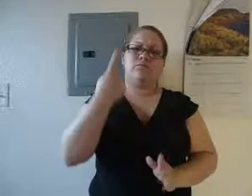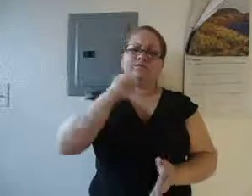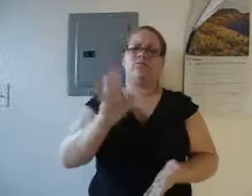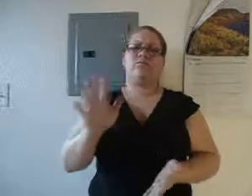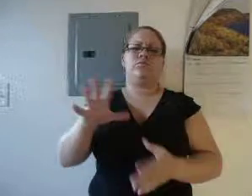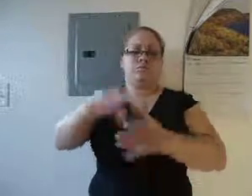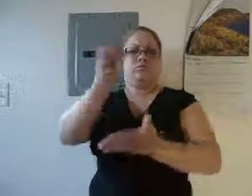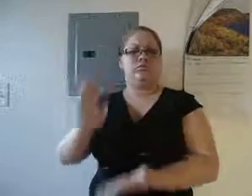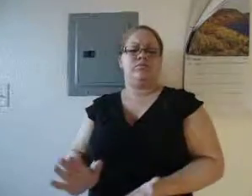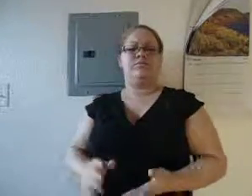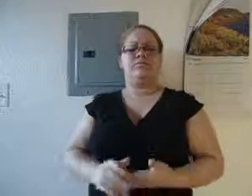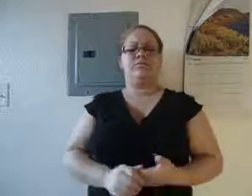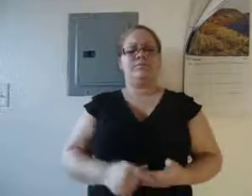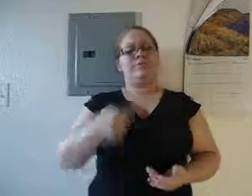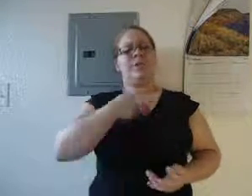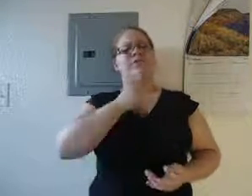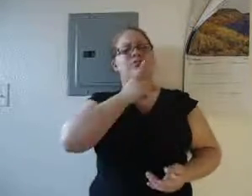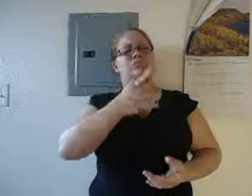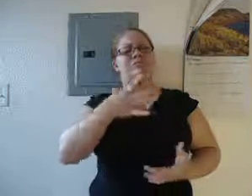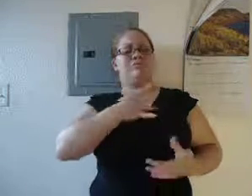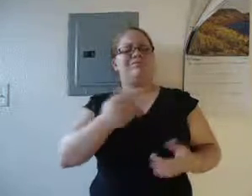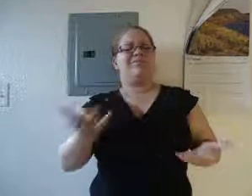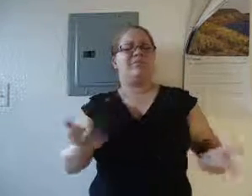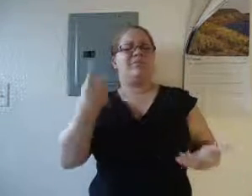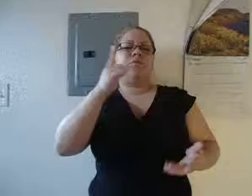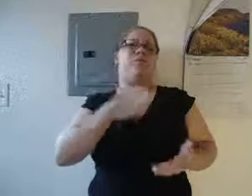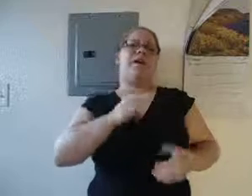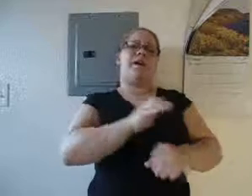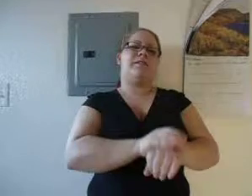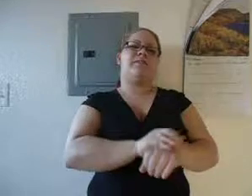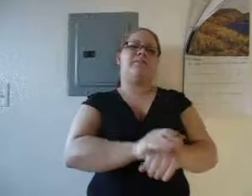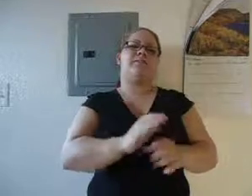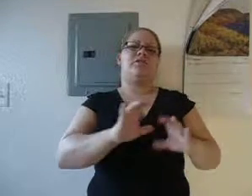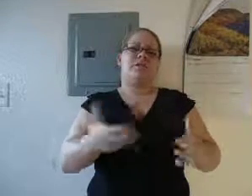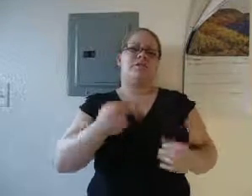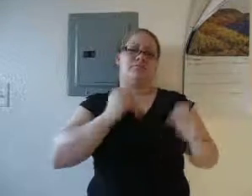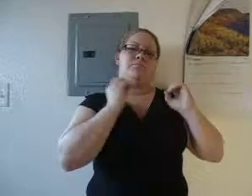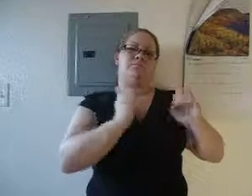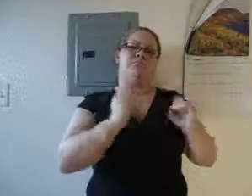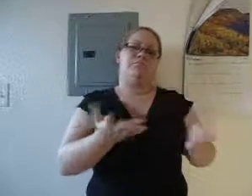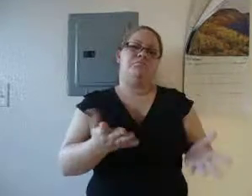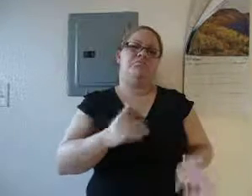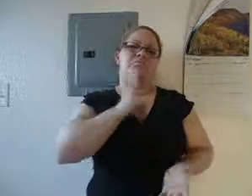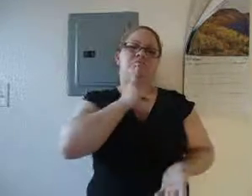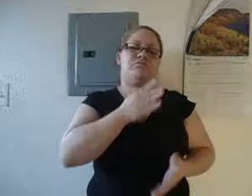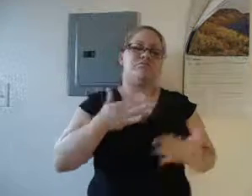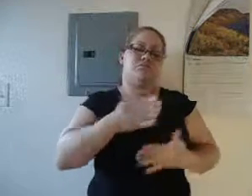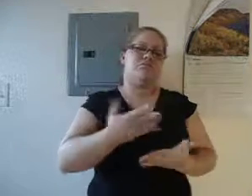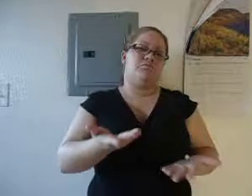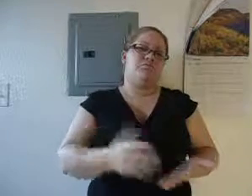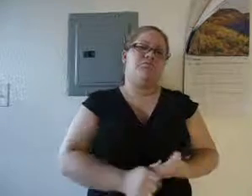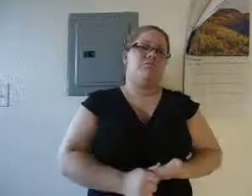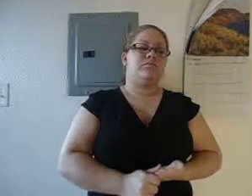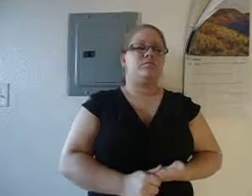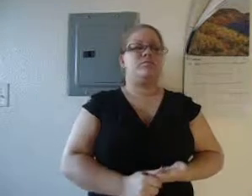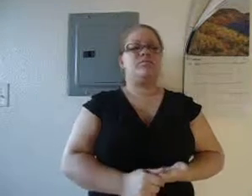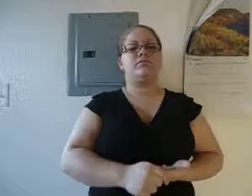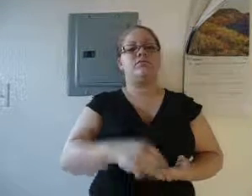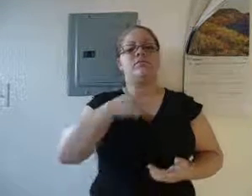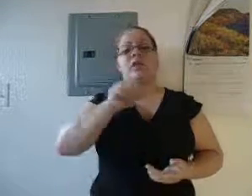And I have one more example that I use with a more advanced class. These tend to be sophomore